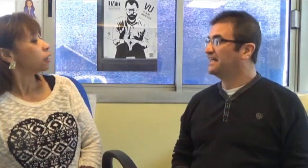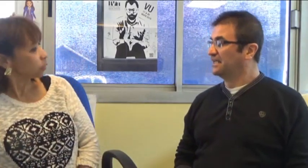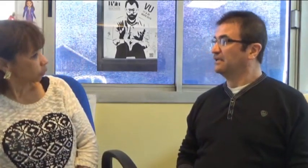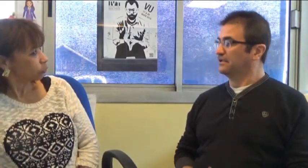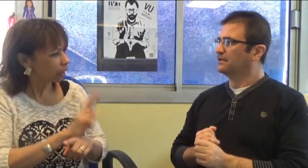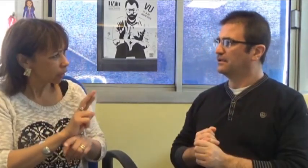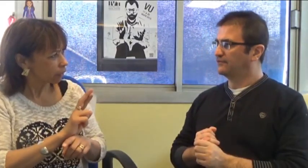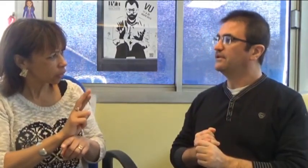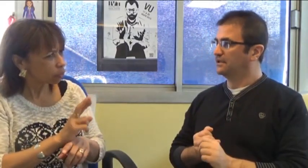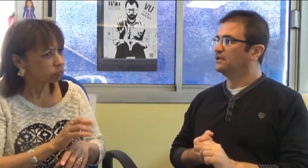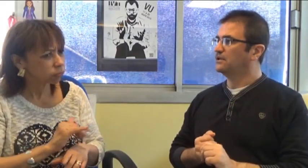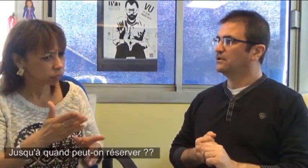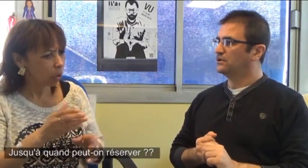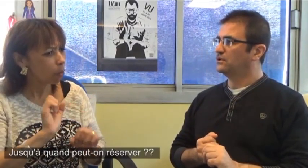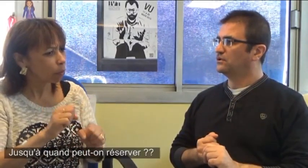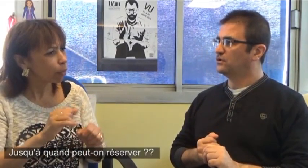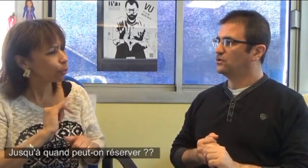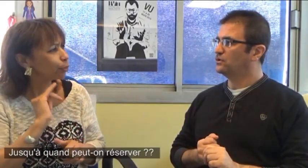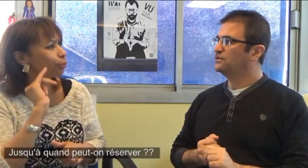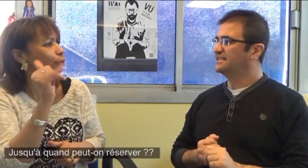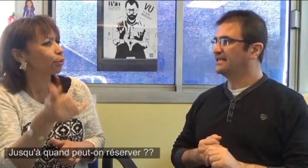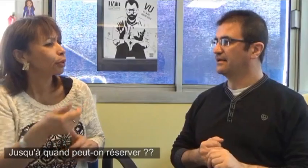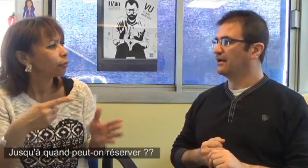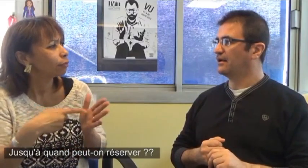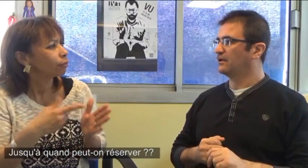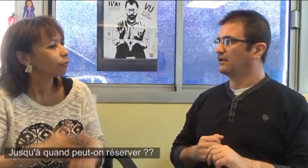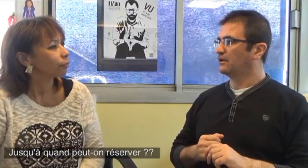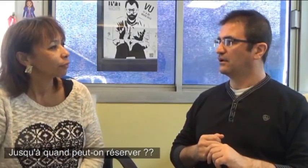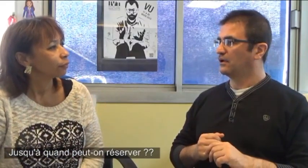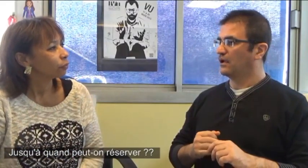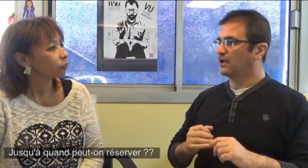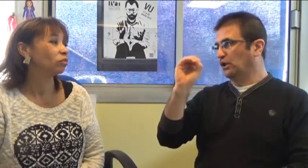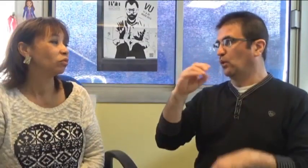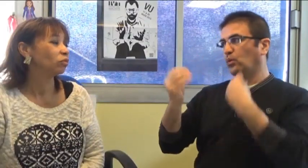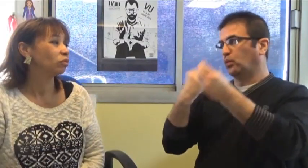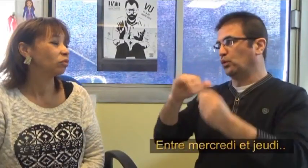You do the best you can, doesn't have to be grand. Open